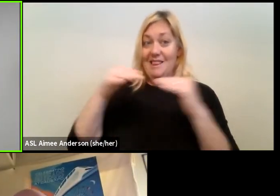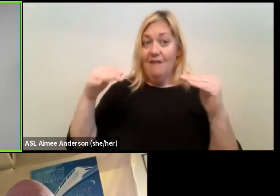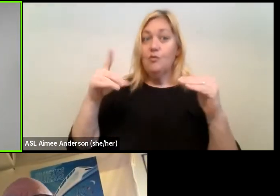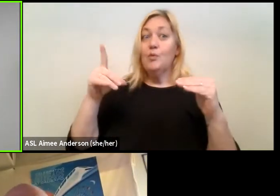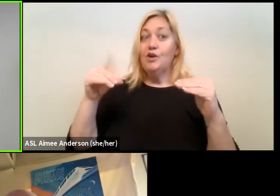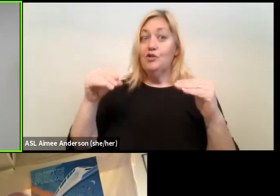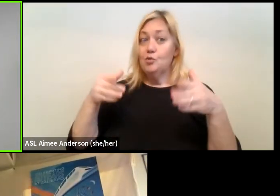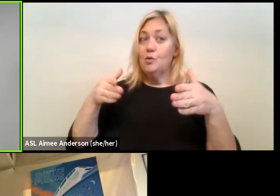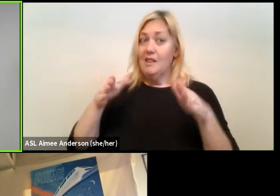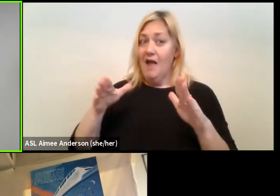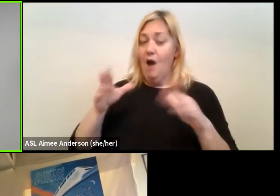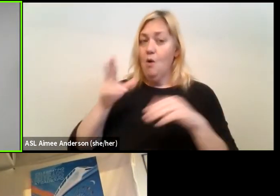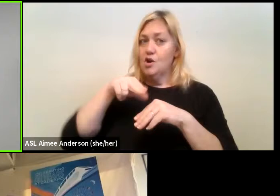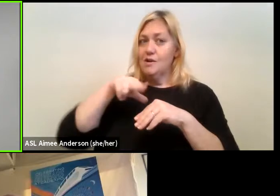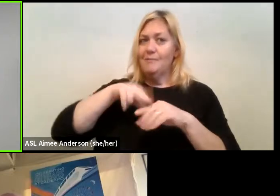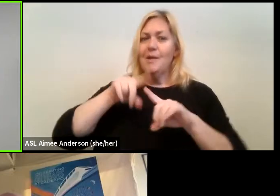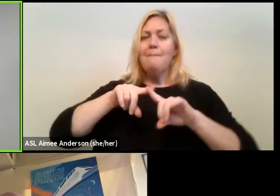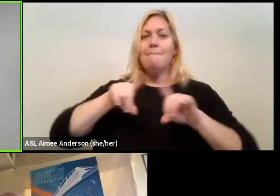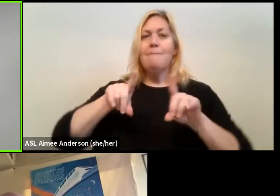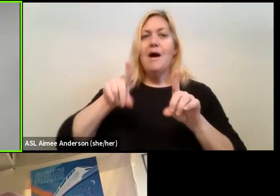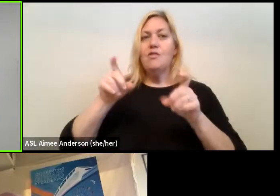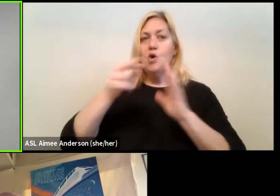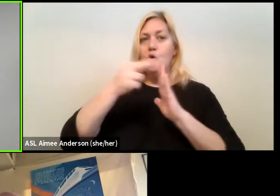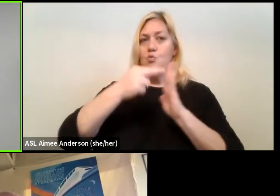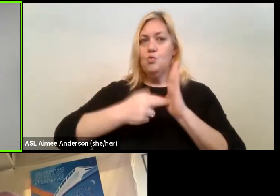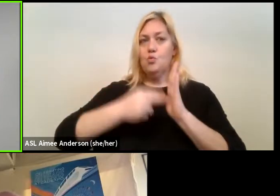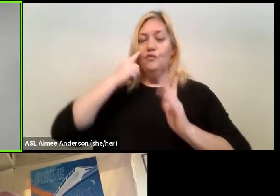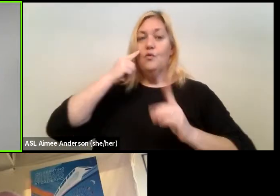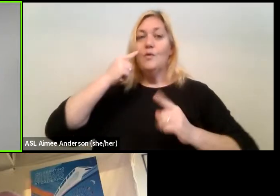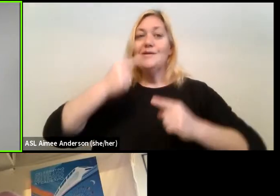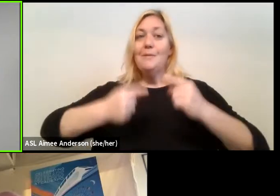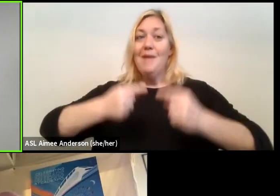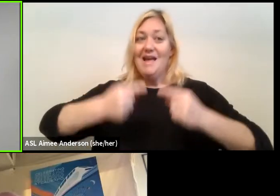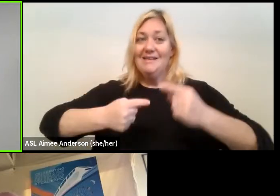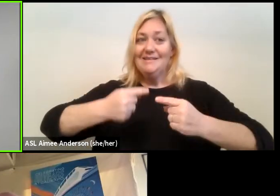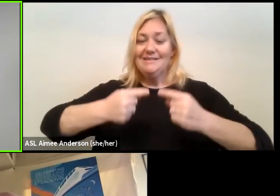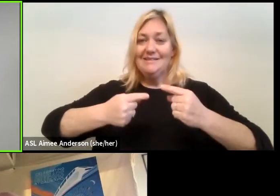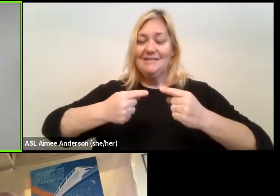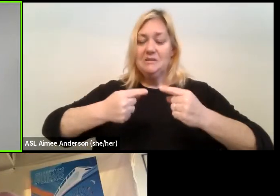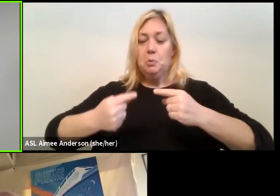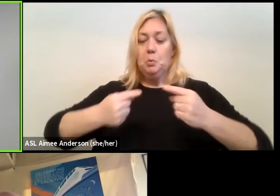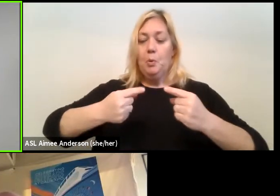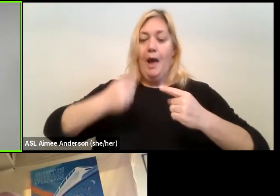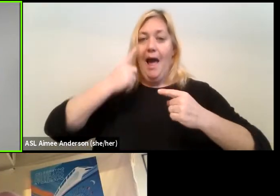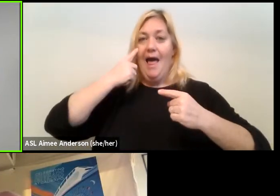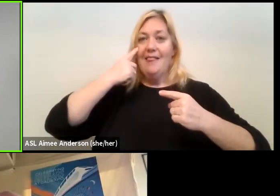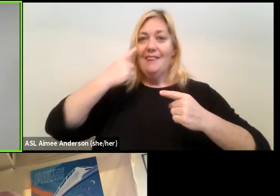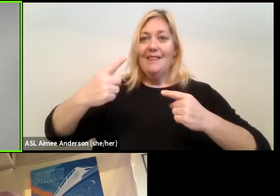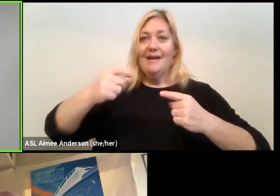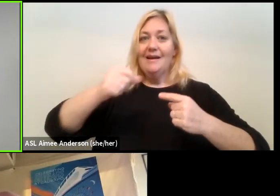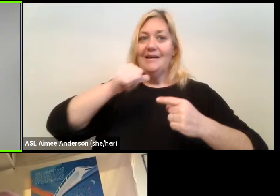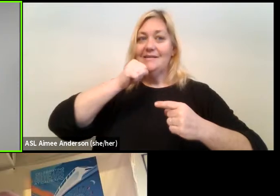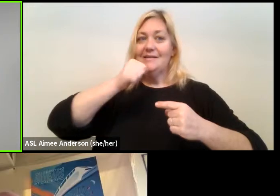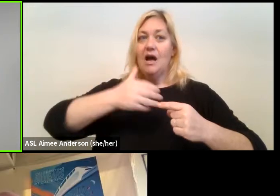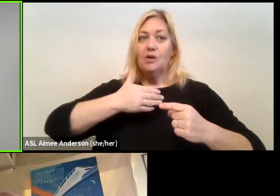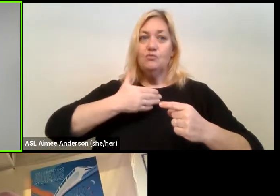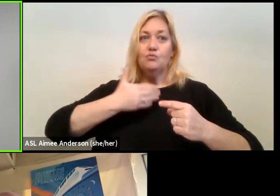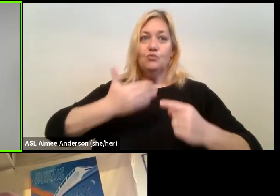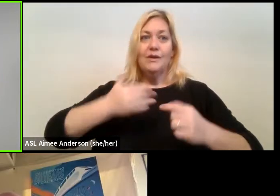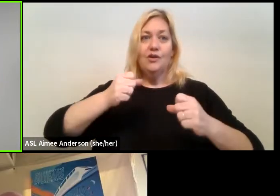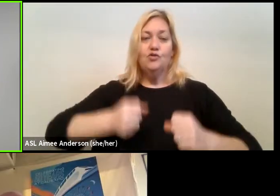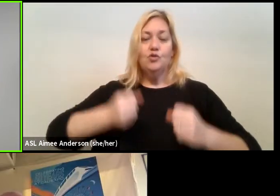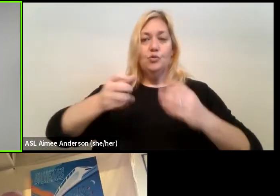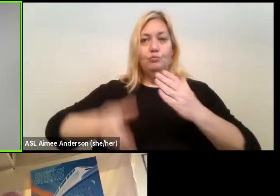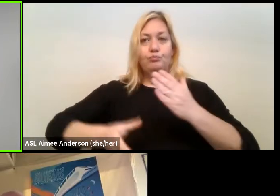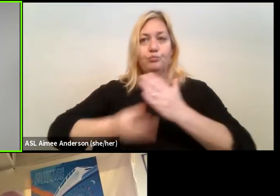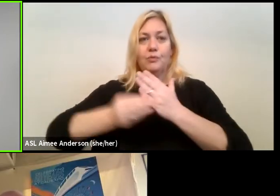that, but given the rules for debate, I just think it becomes pretty unwieldy if we allow that. But